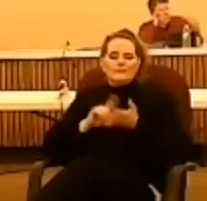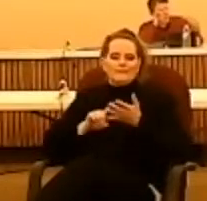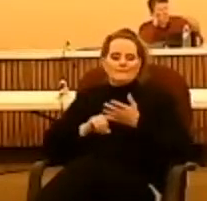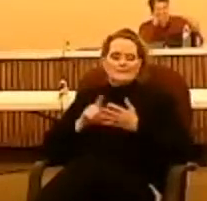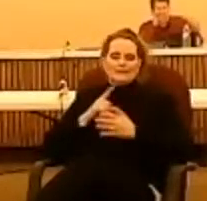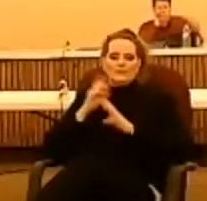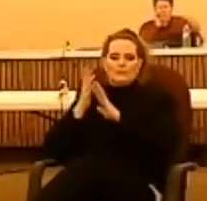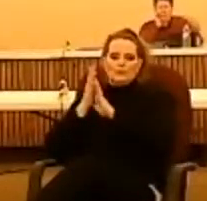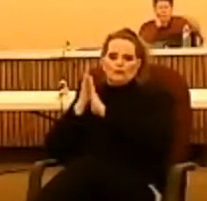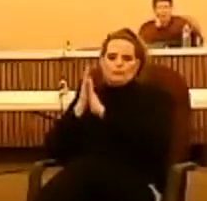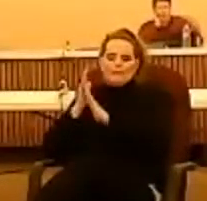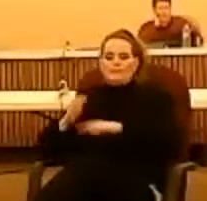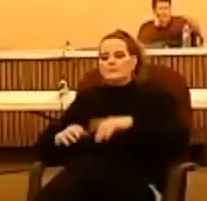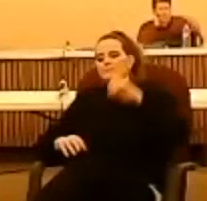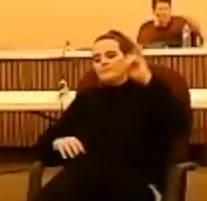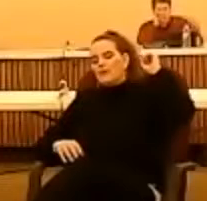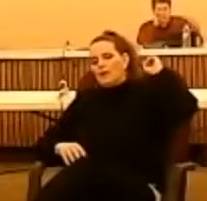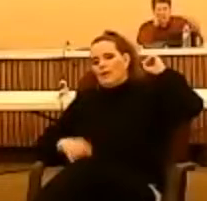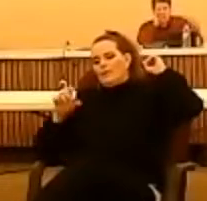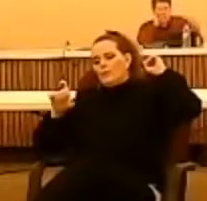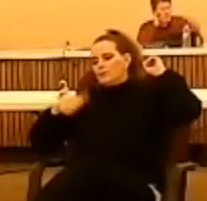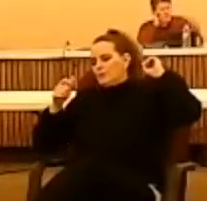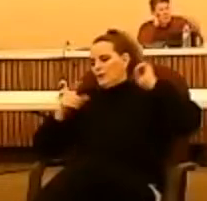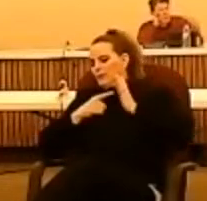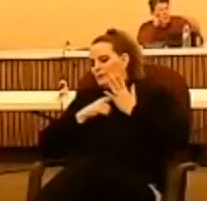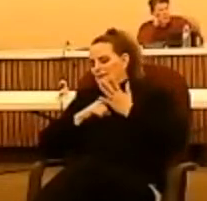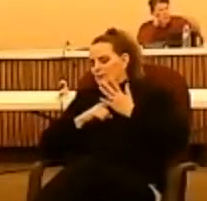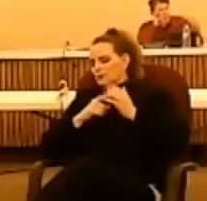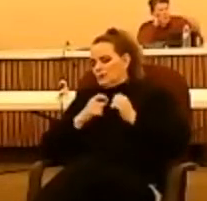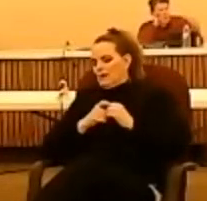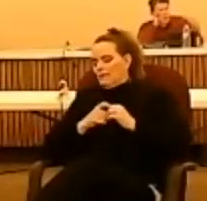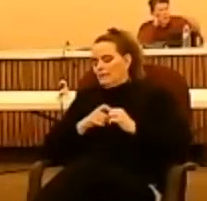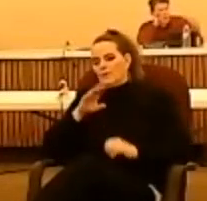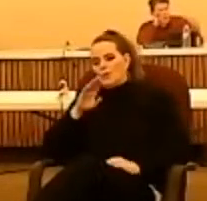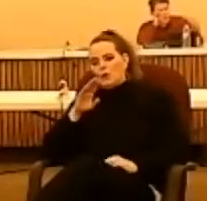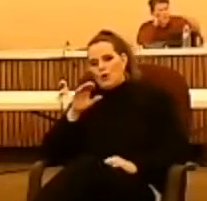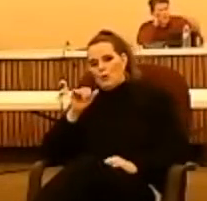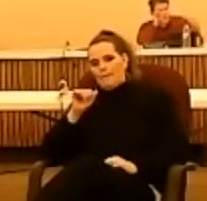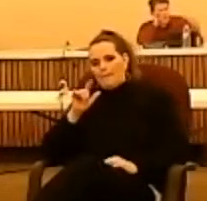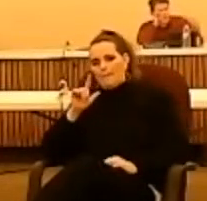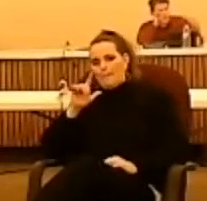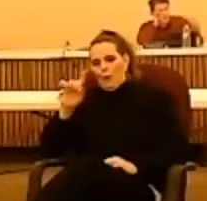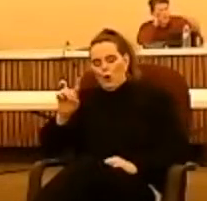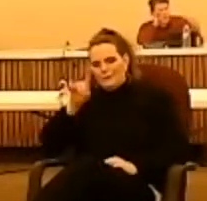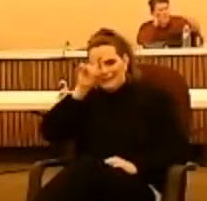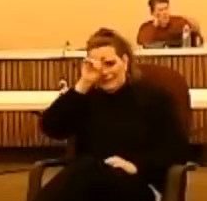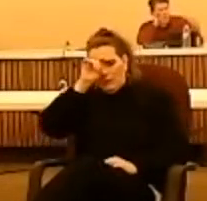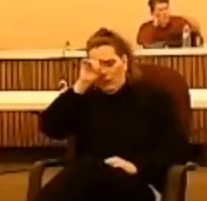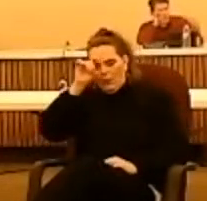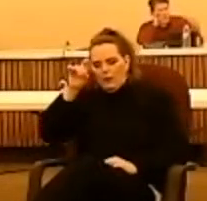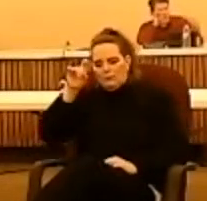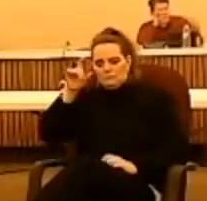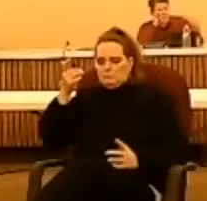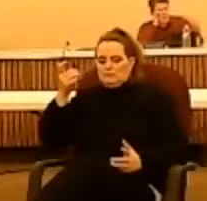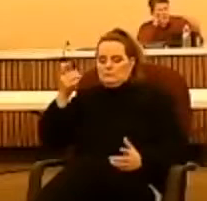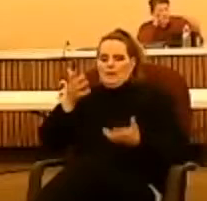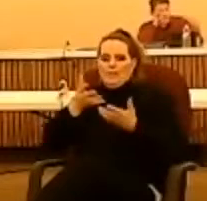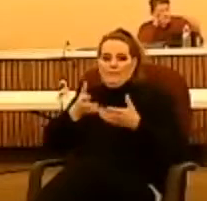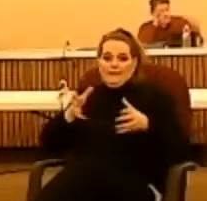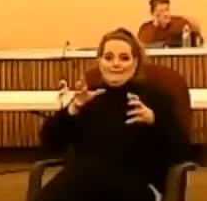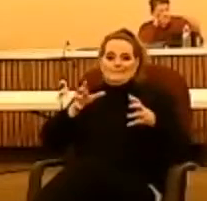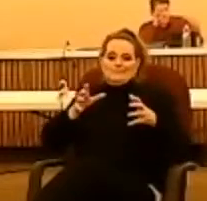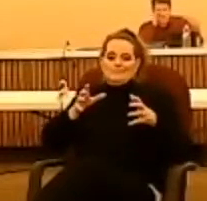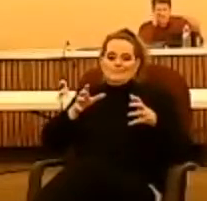public discussions. There was discussion of a bald eagles environment. The bald eagle nest is pretty much on the far side